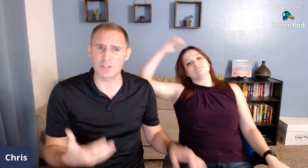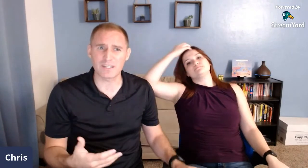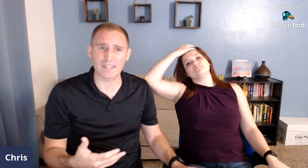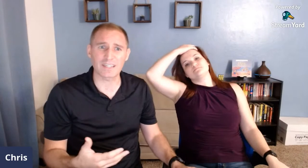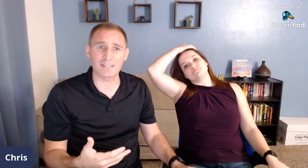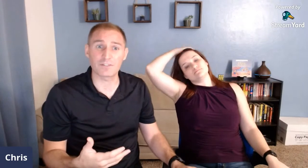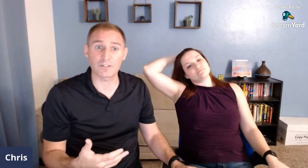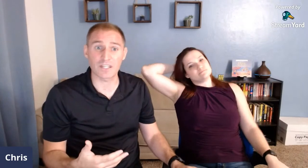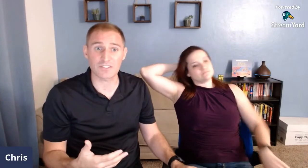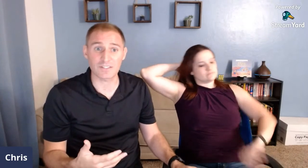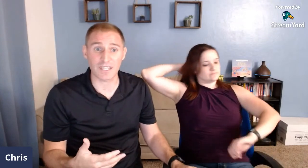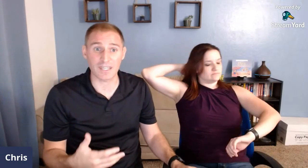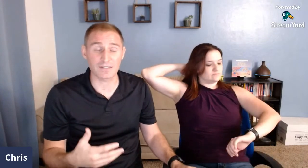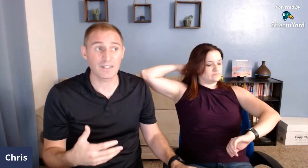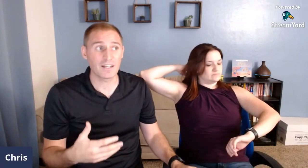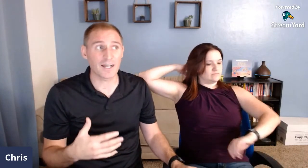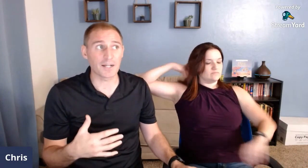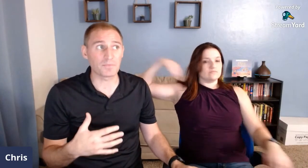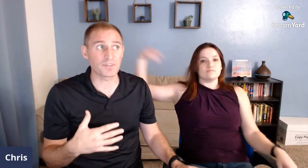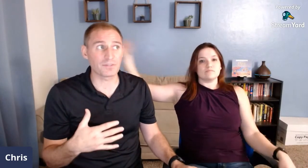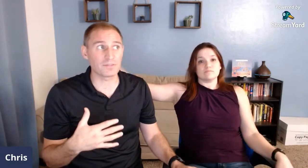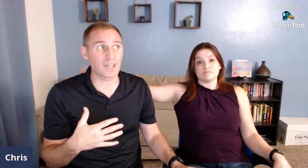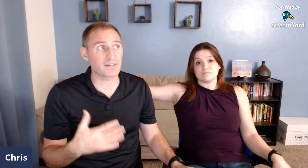lot of beauty in that kind of variation, and